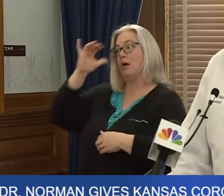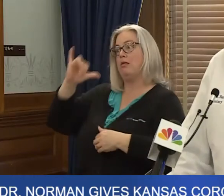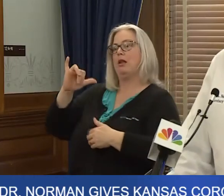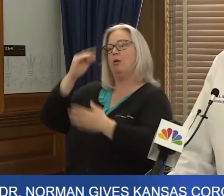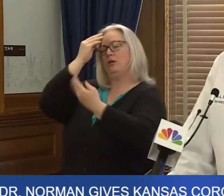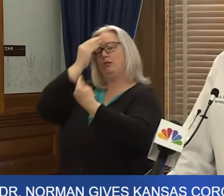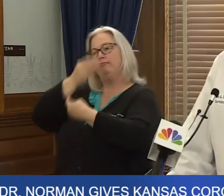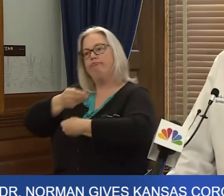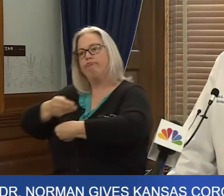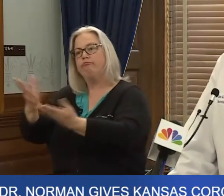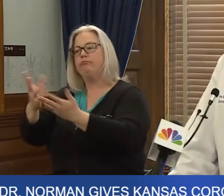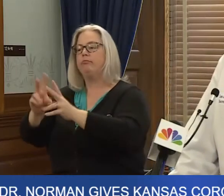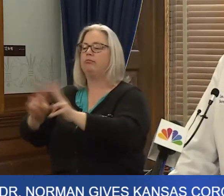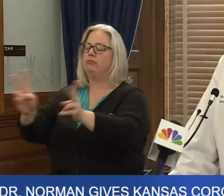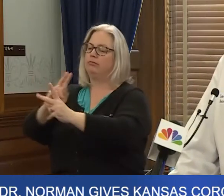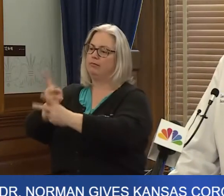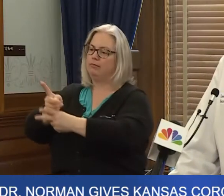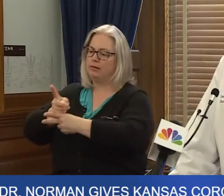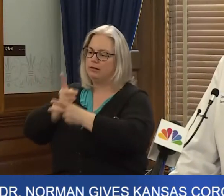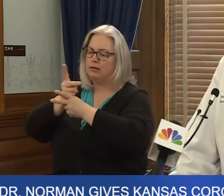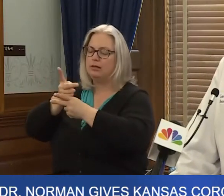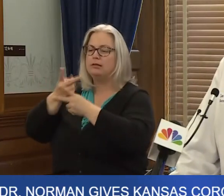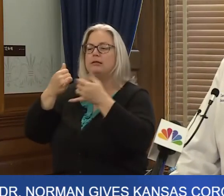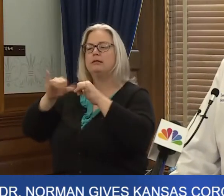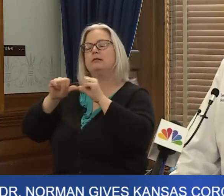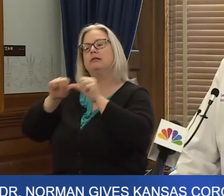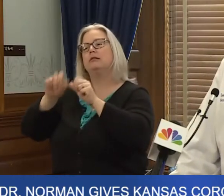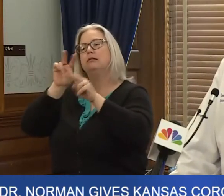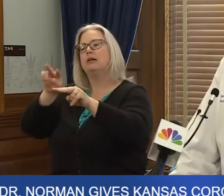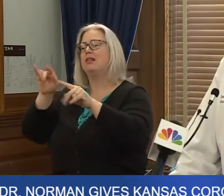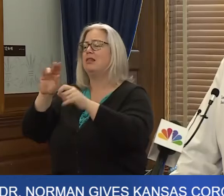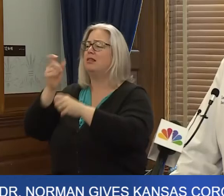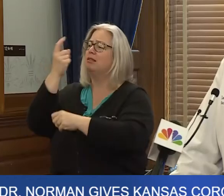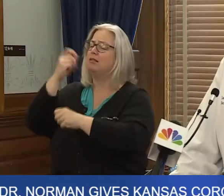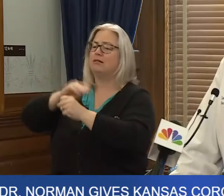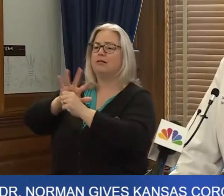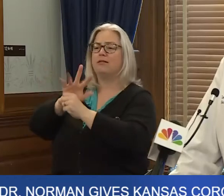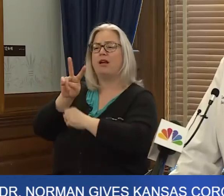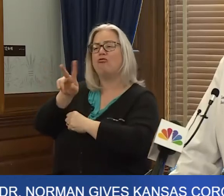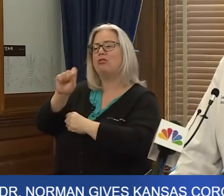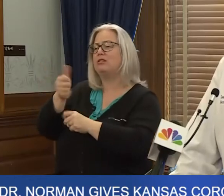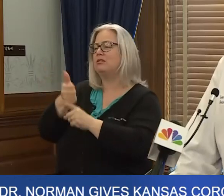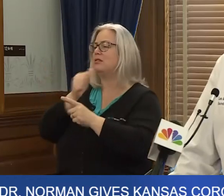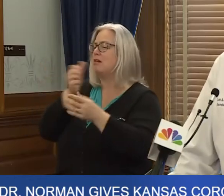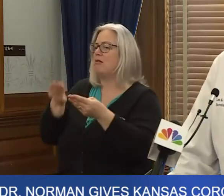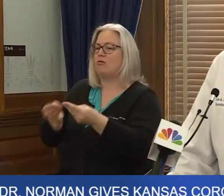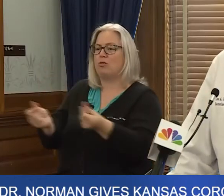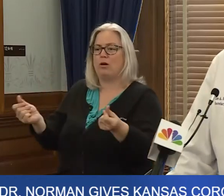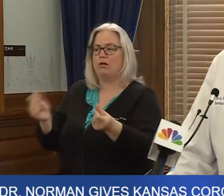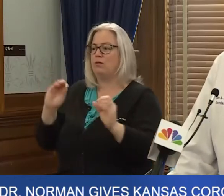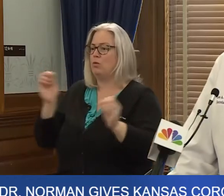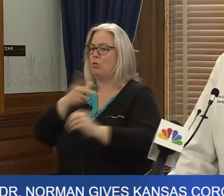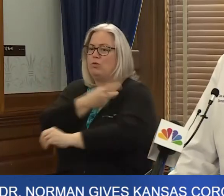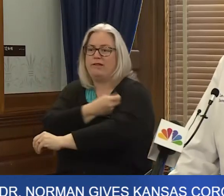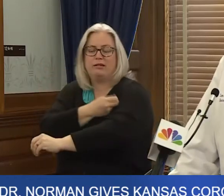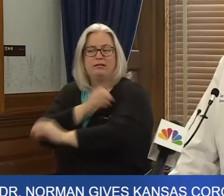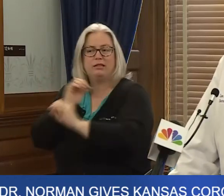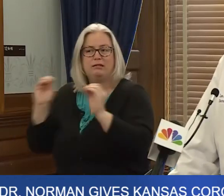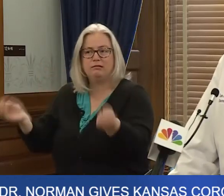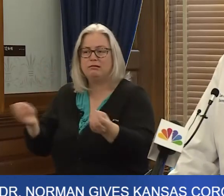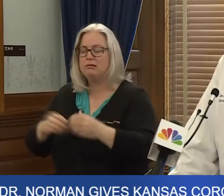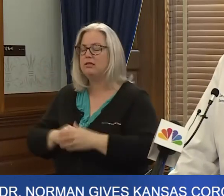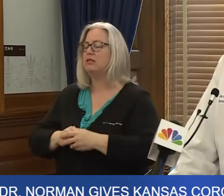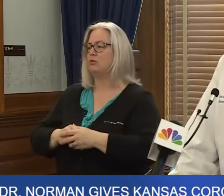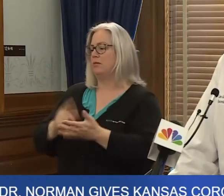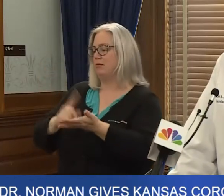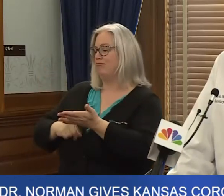forth extreme caution and remain vigilant. This virus has not gone away. There is no vaccine available. We've